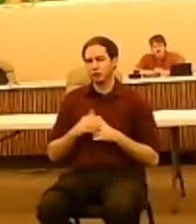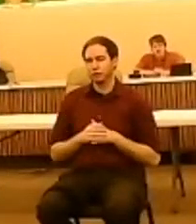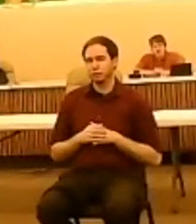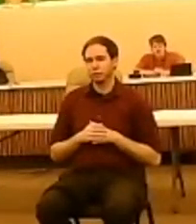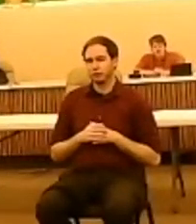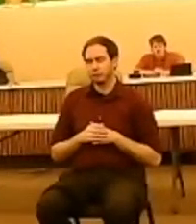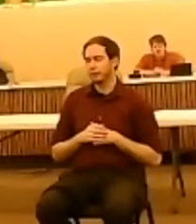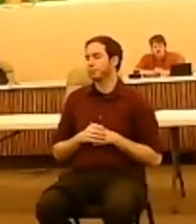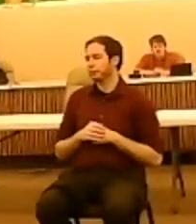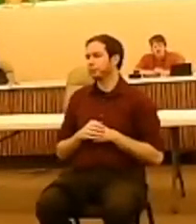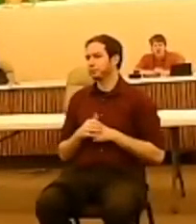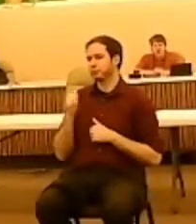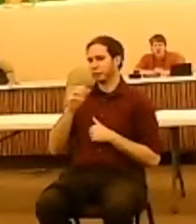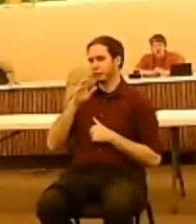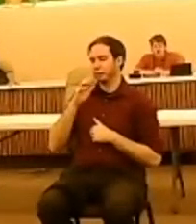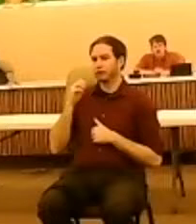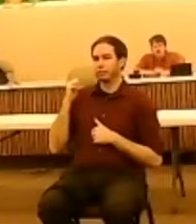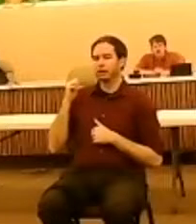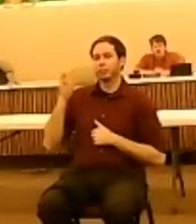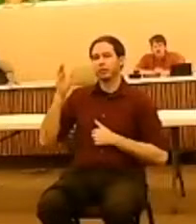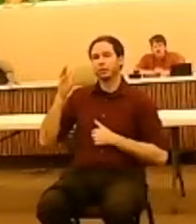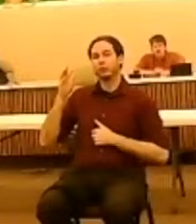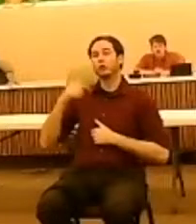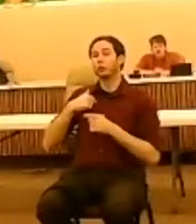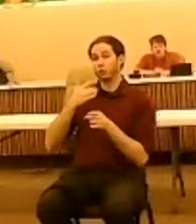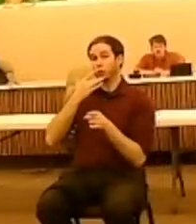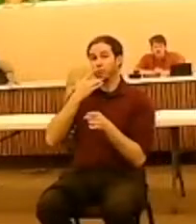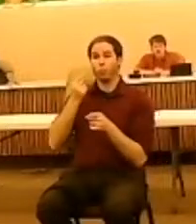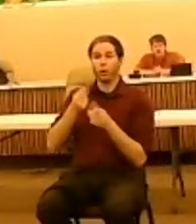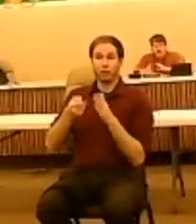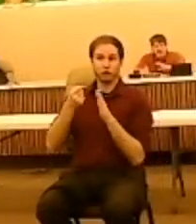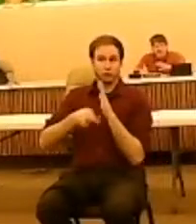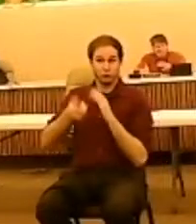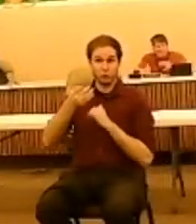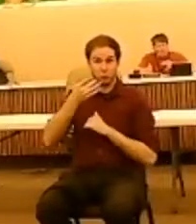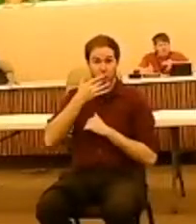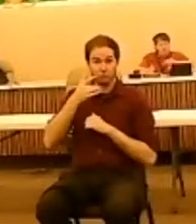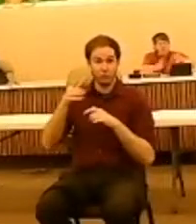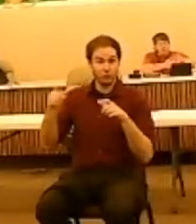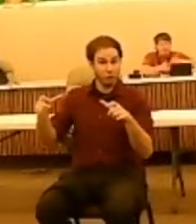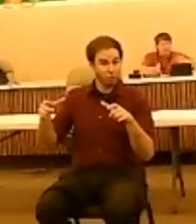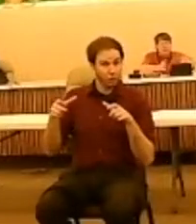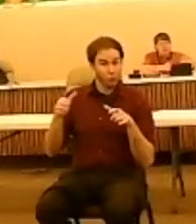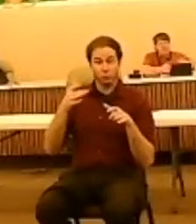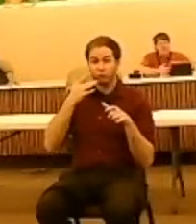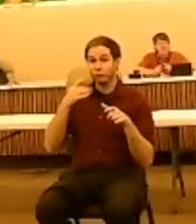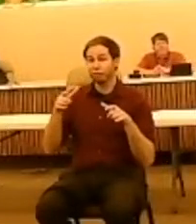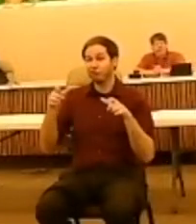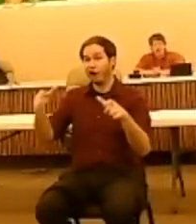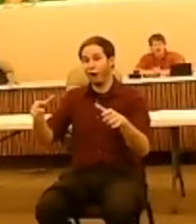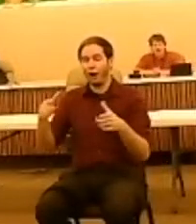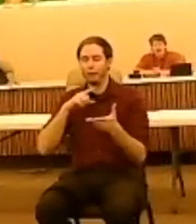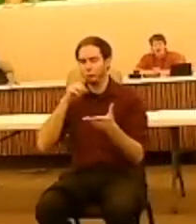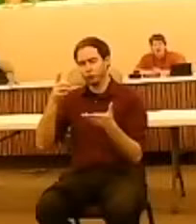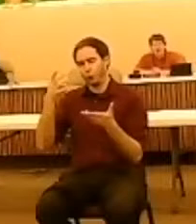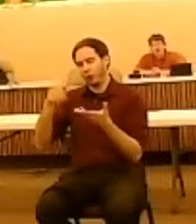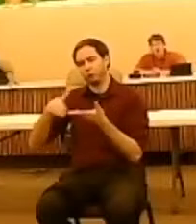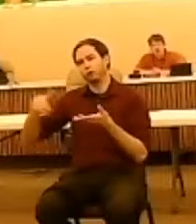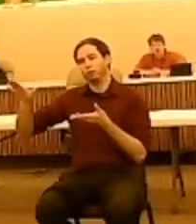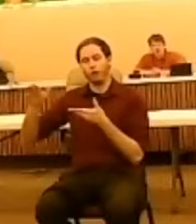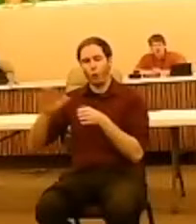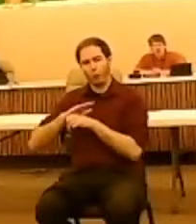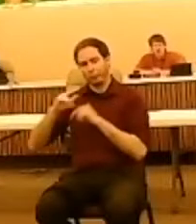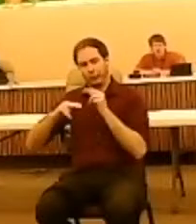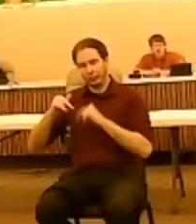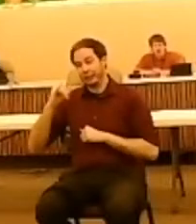So let me ask this, what would you prefer? Besides maybe that this whole development didn't exist, but besides all if that, the